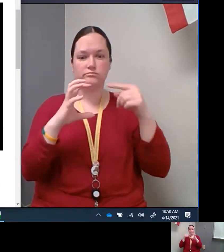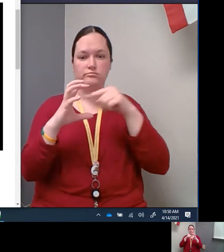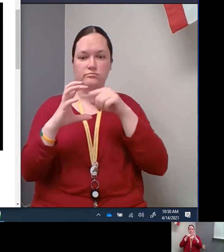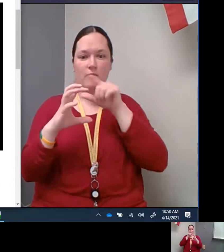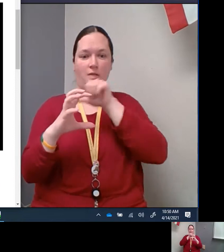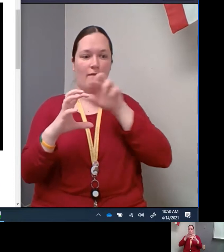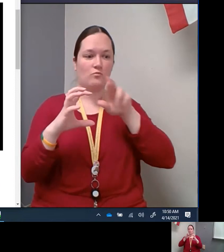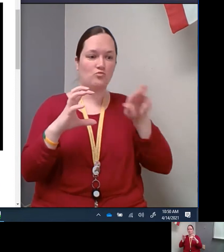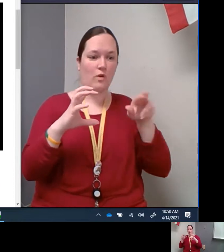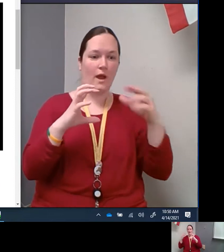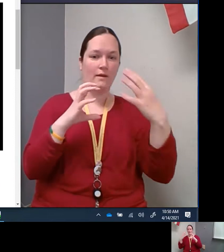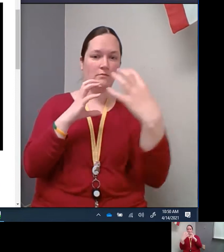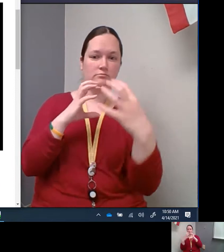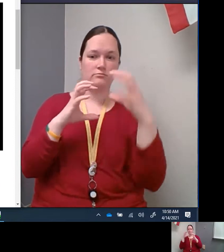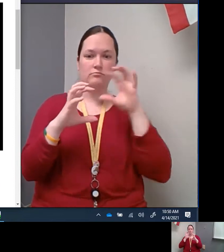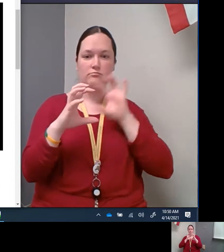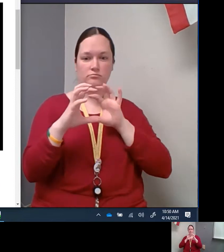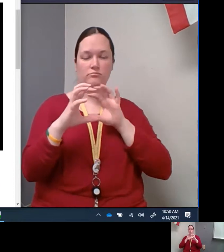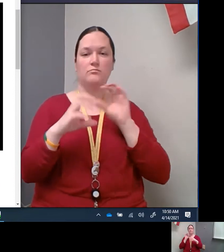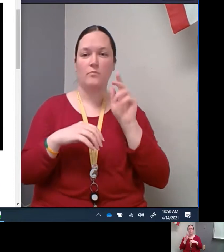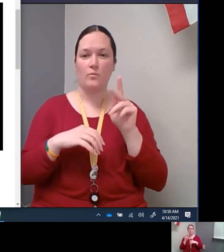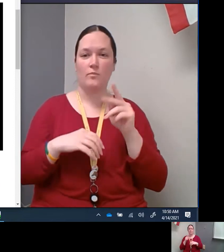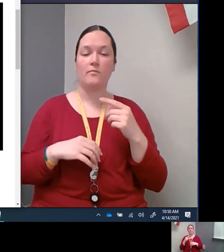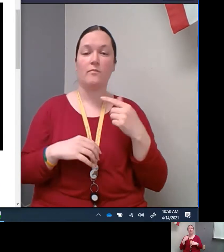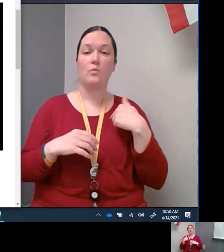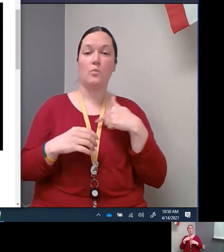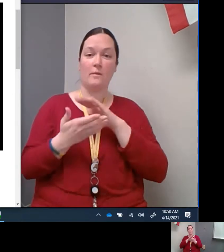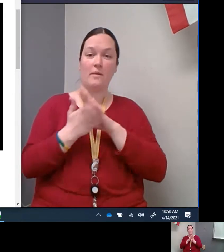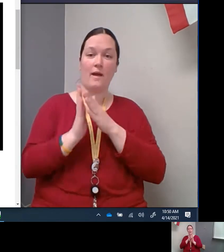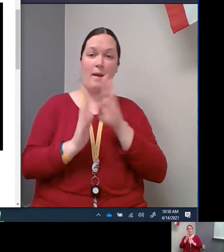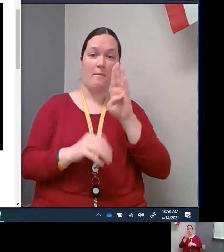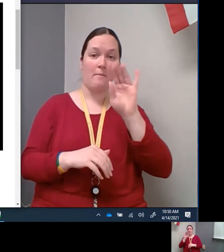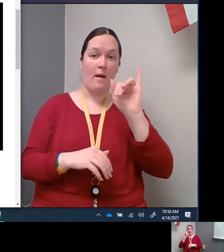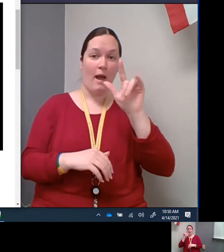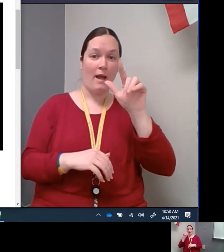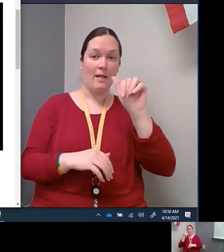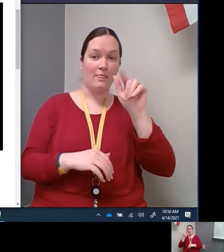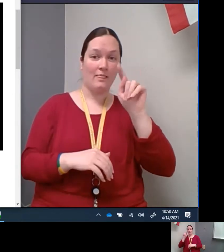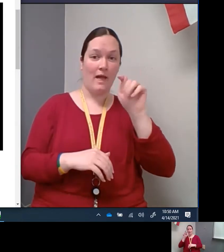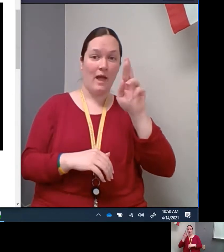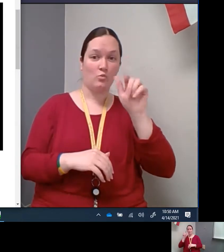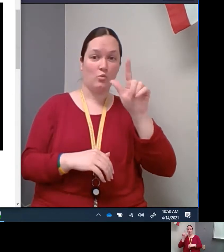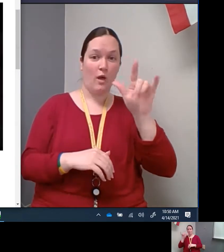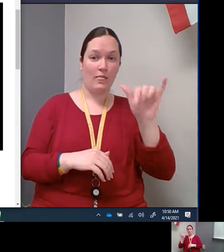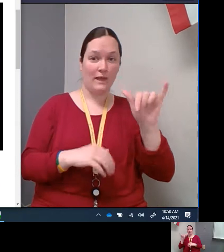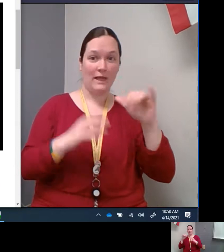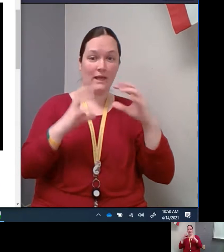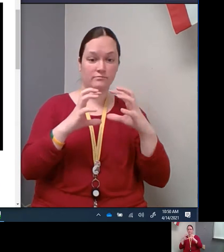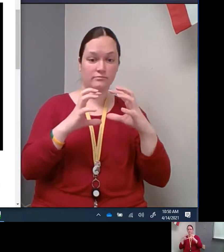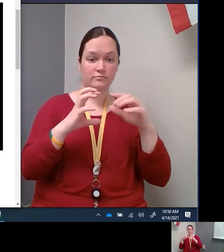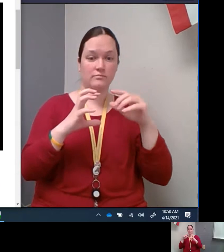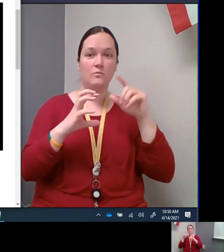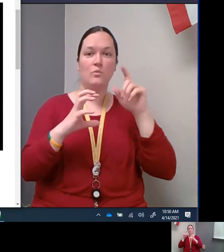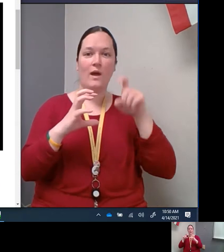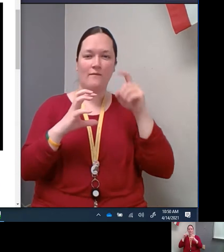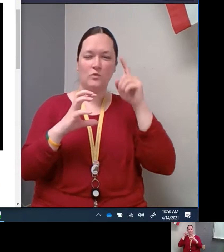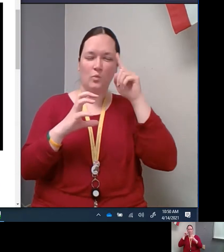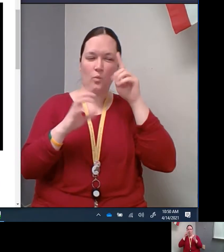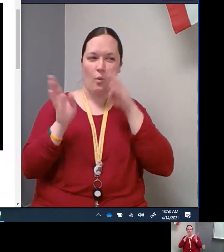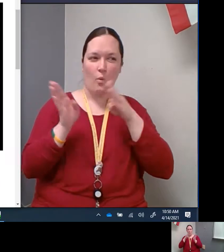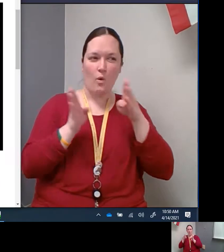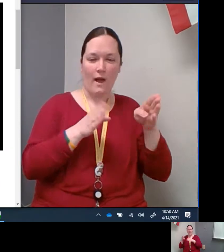going to be a clear front and end. And as we became bilaterally symmetrical, we had to organize that movement. And so this is a simple